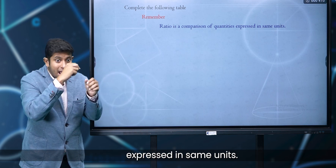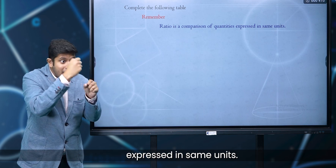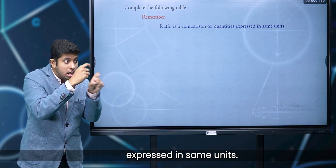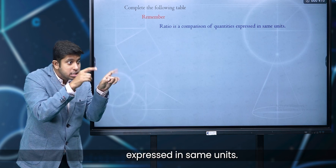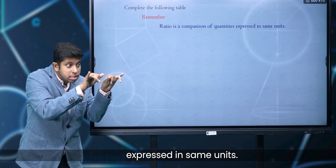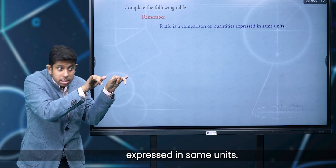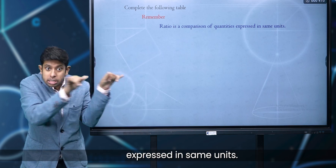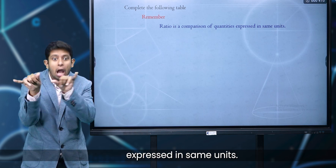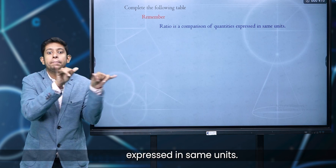units.